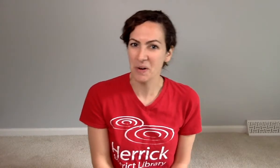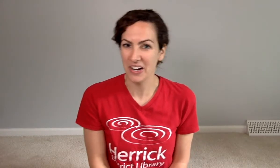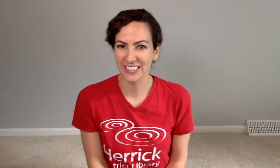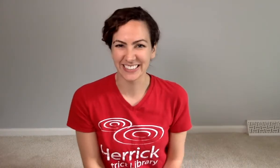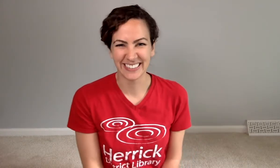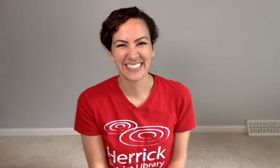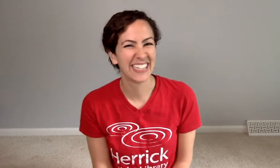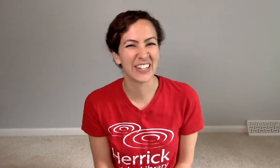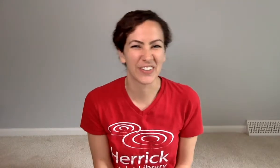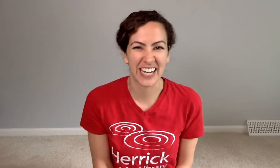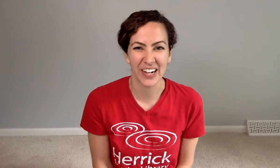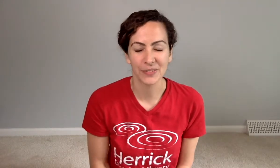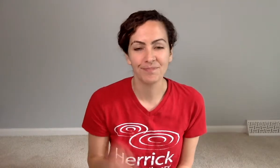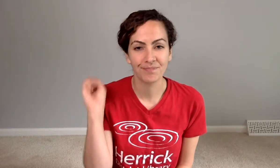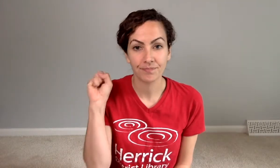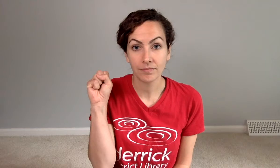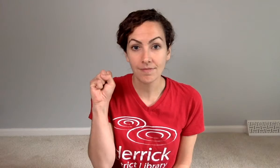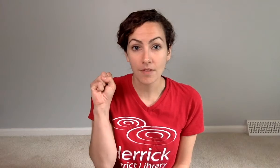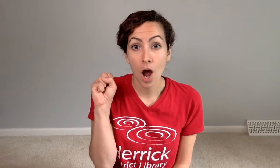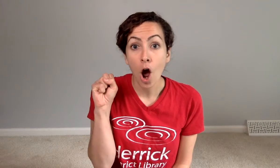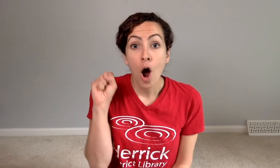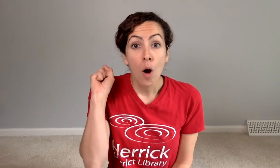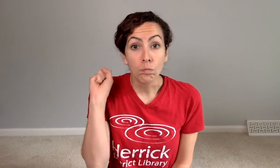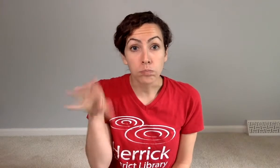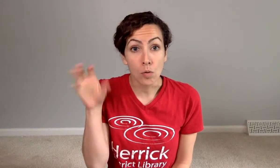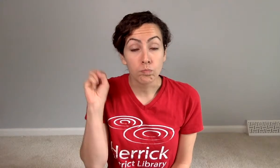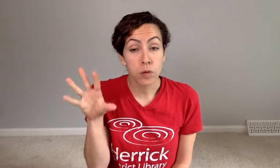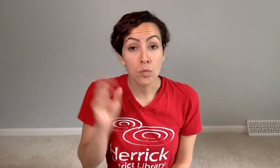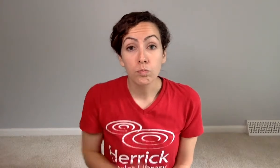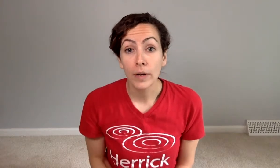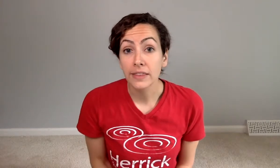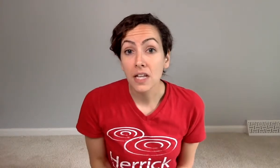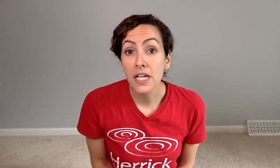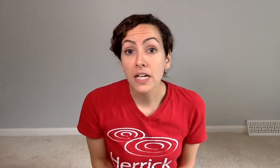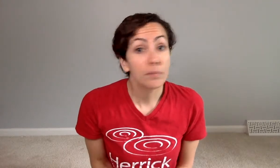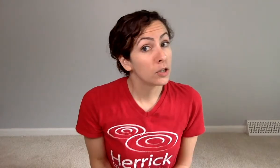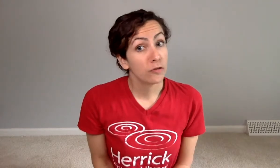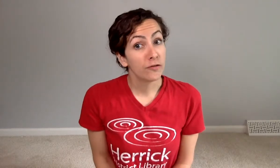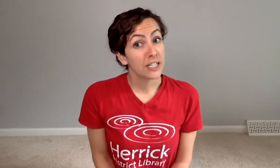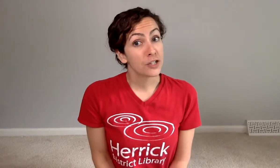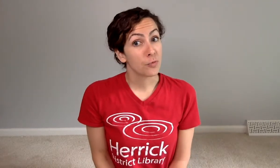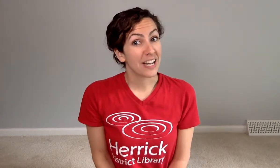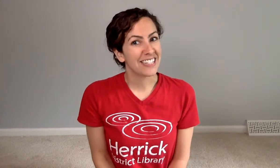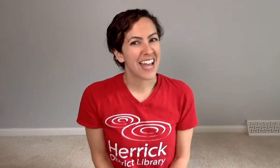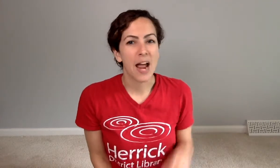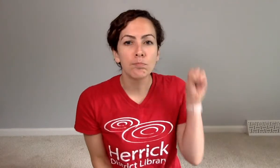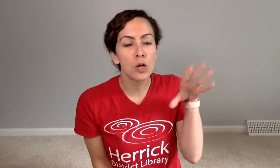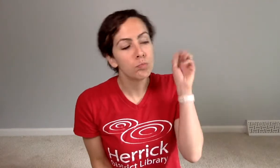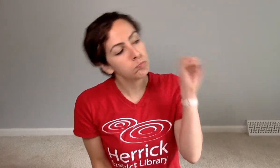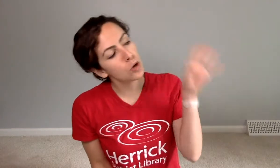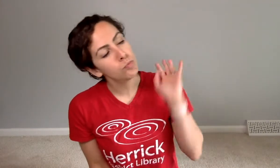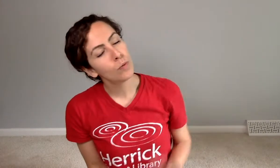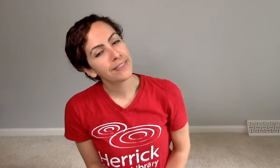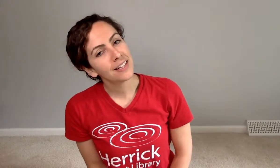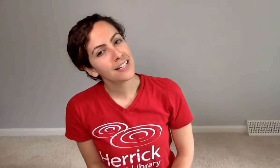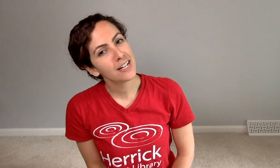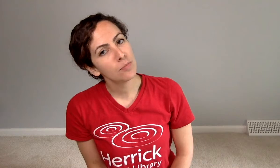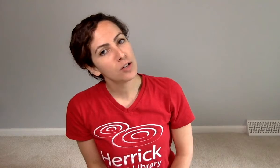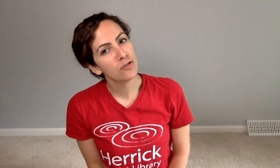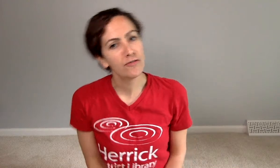part. Here we go. Bloop, bloop went the little blue fish one day. Bloop, bloop went the little blue